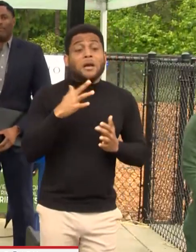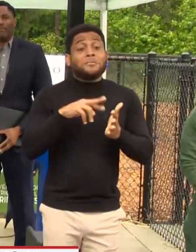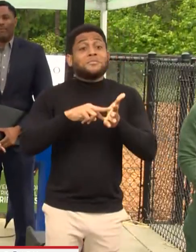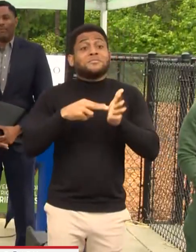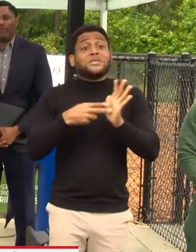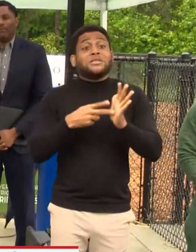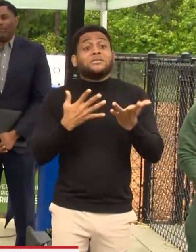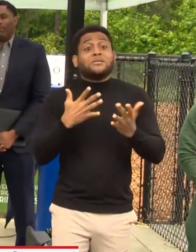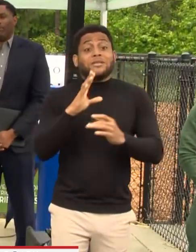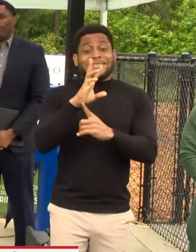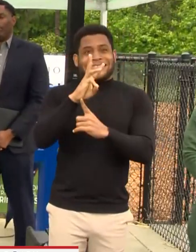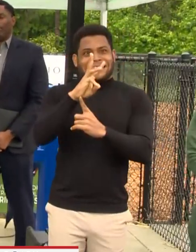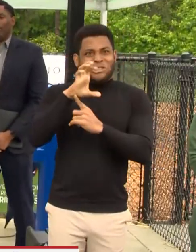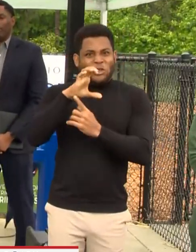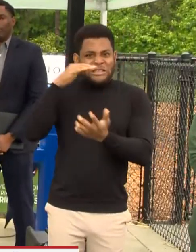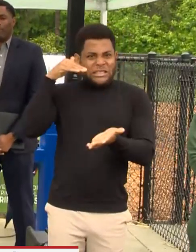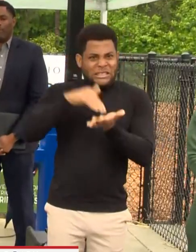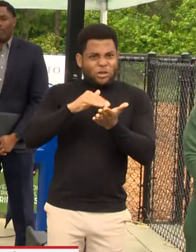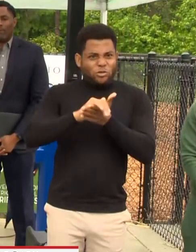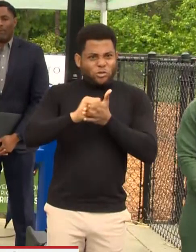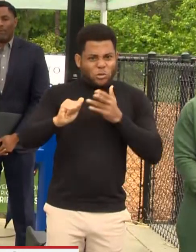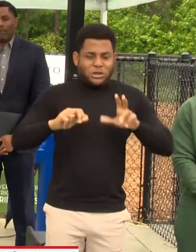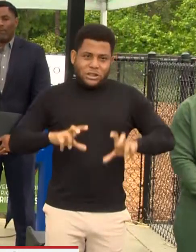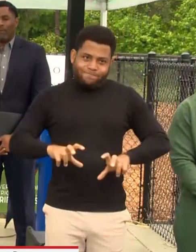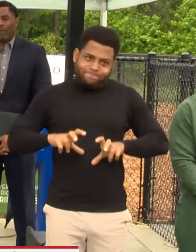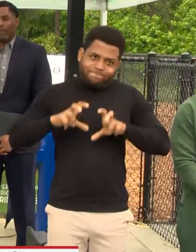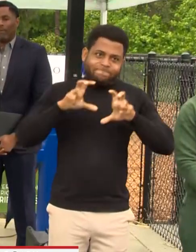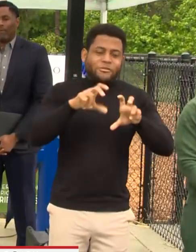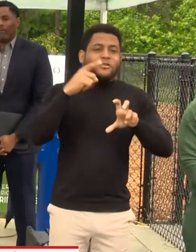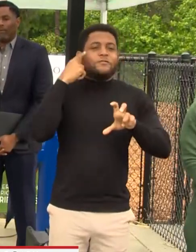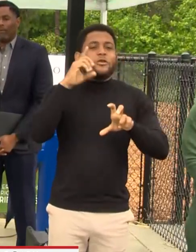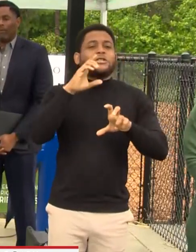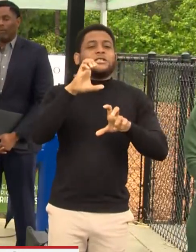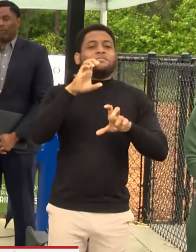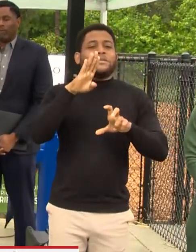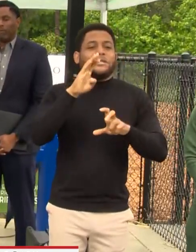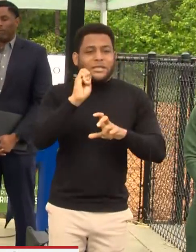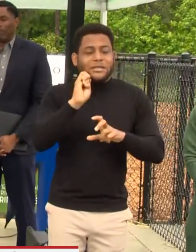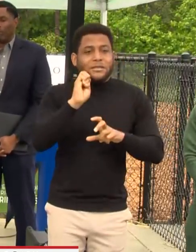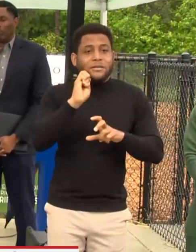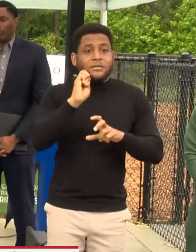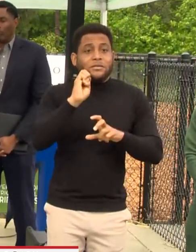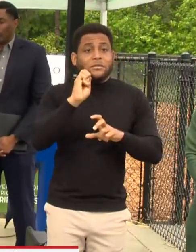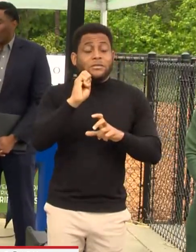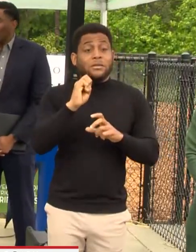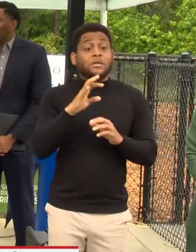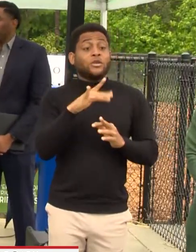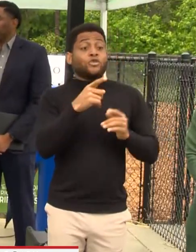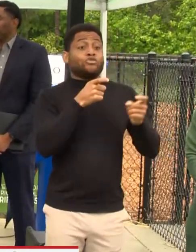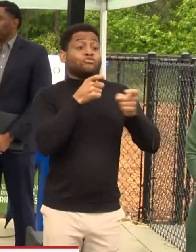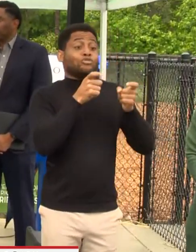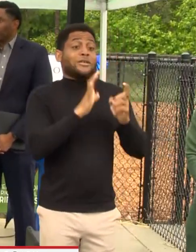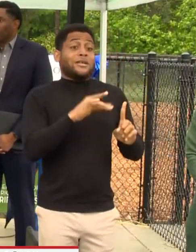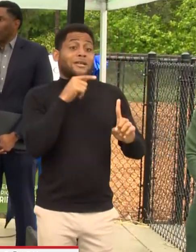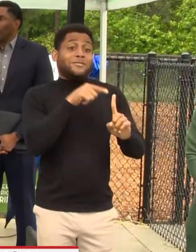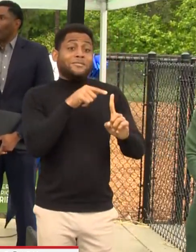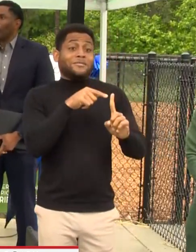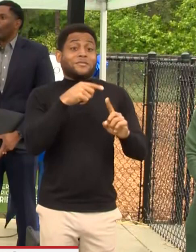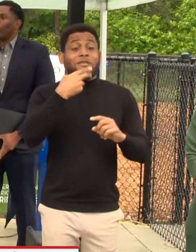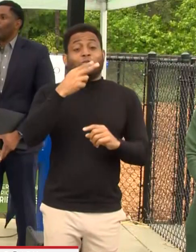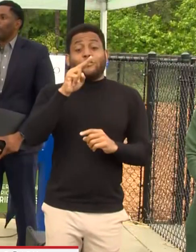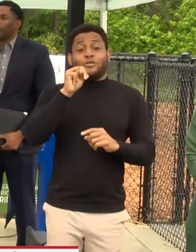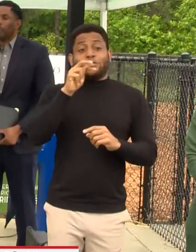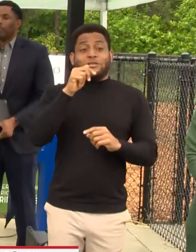$600,000 in work. And you will see, and I'll let Delano talk about all the amenities here, because this is